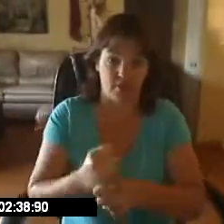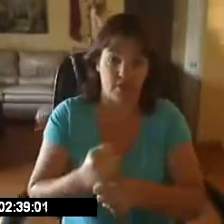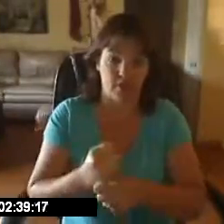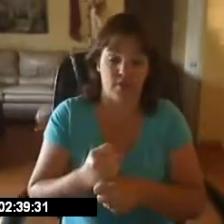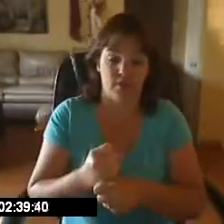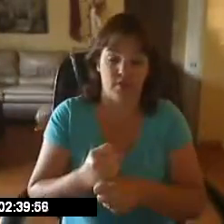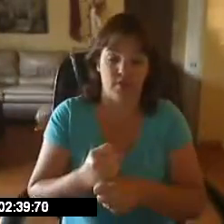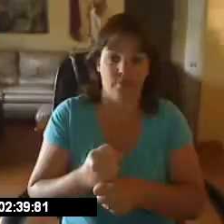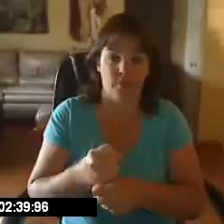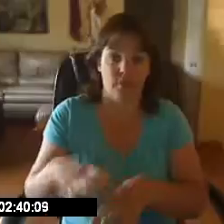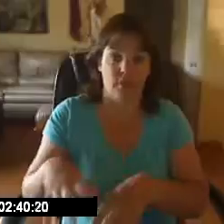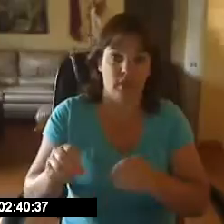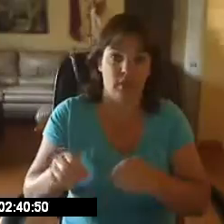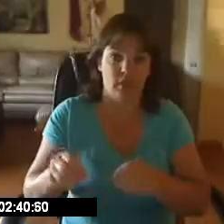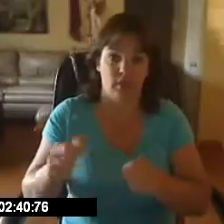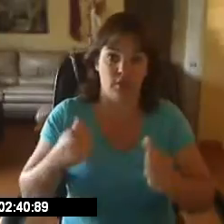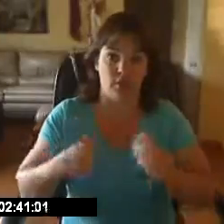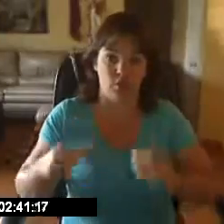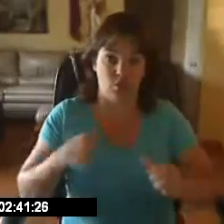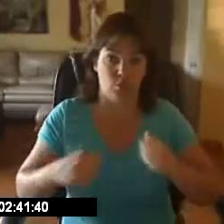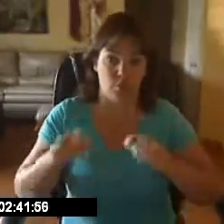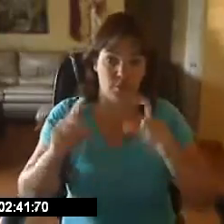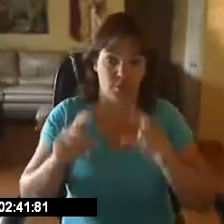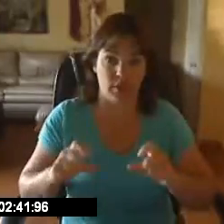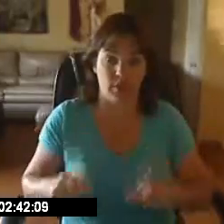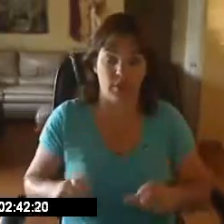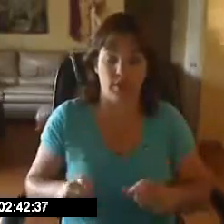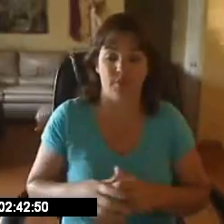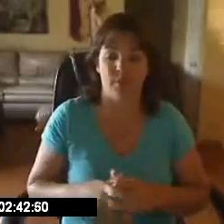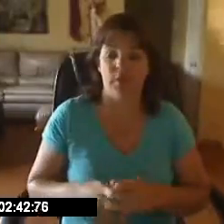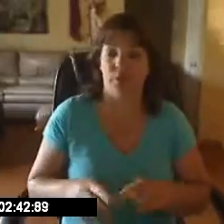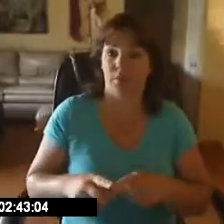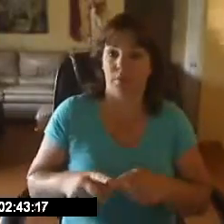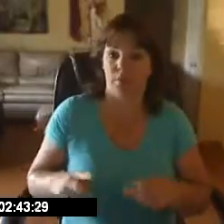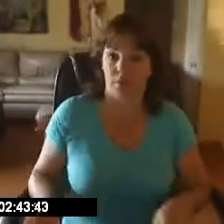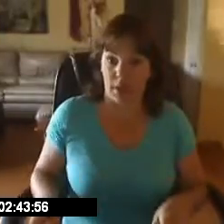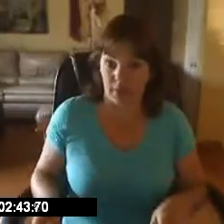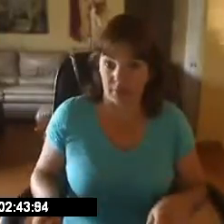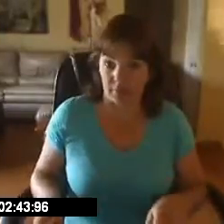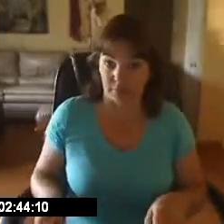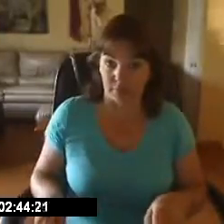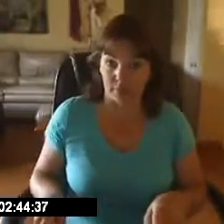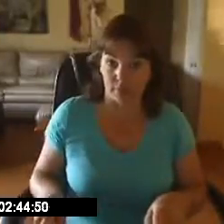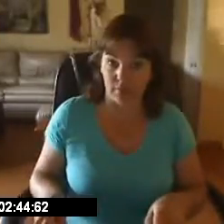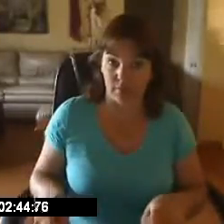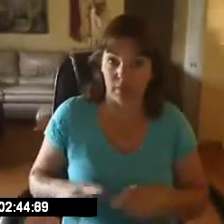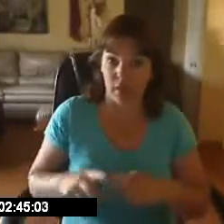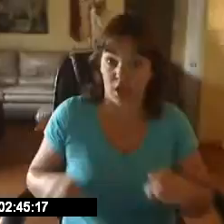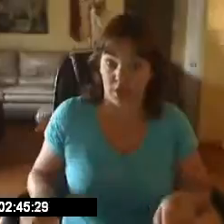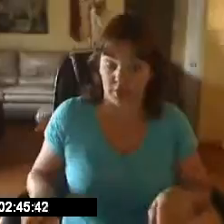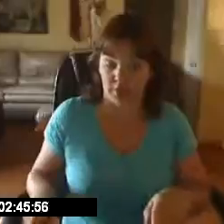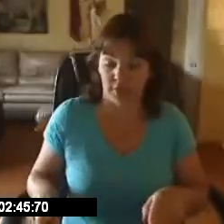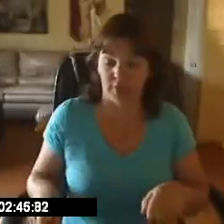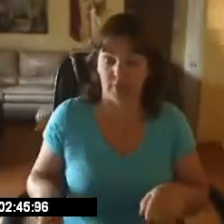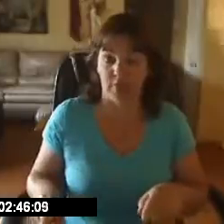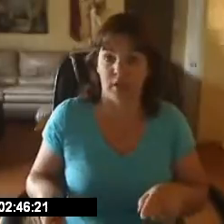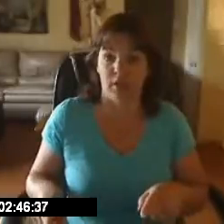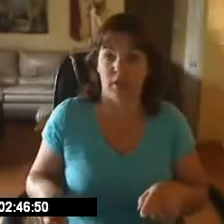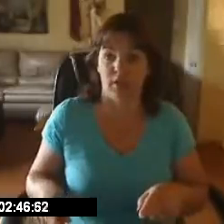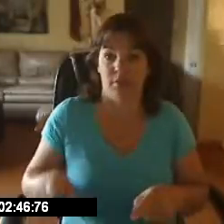the appropriate degree based on when you decide to take the performance test. So again, just very clearly, you